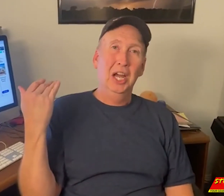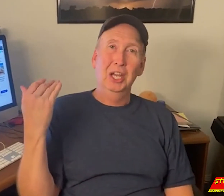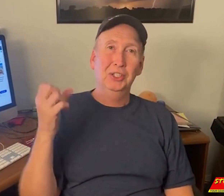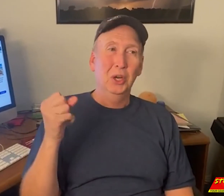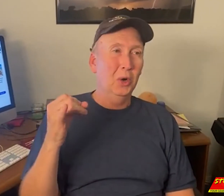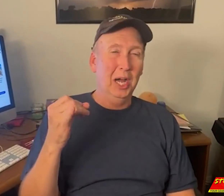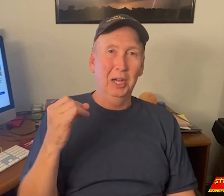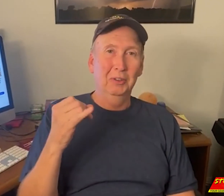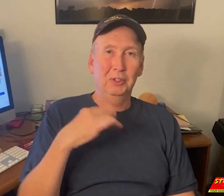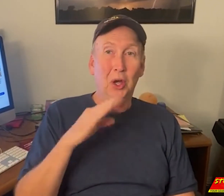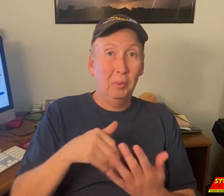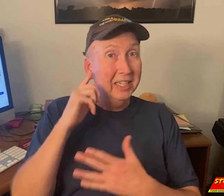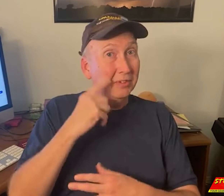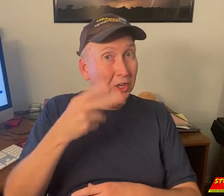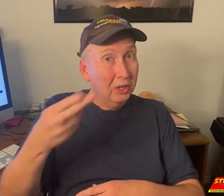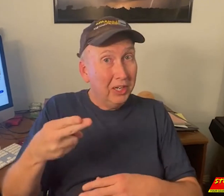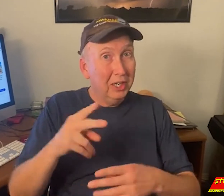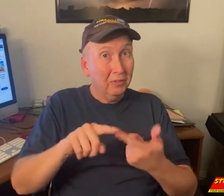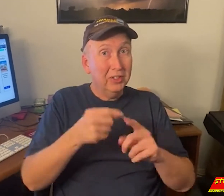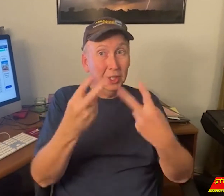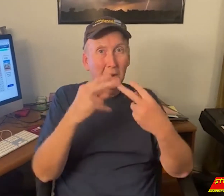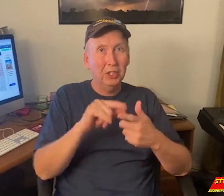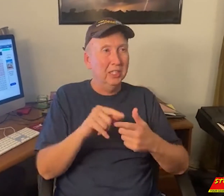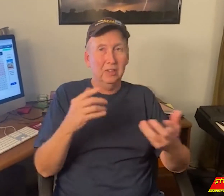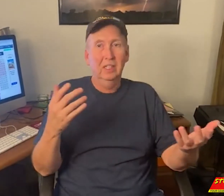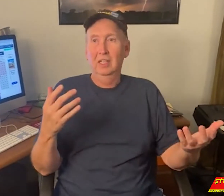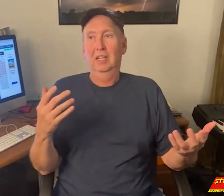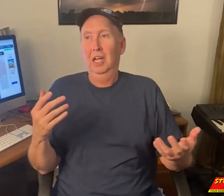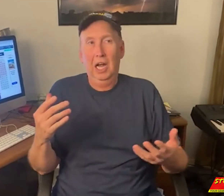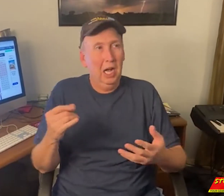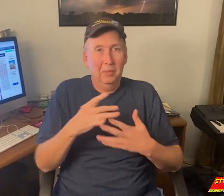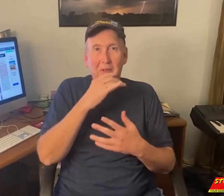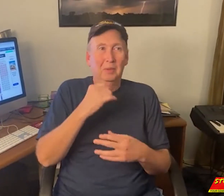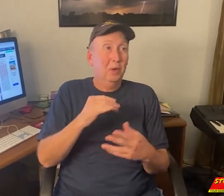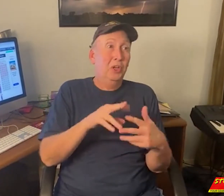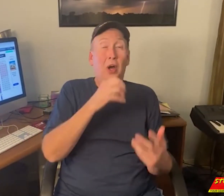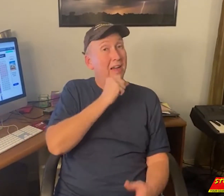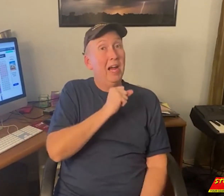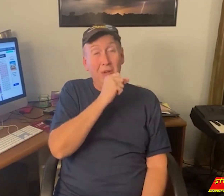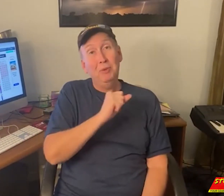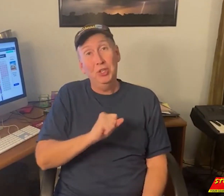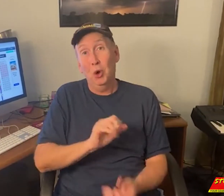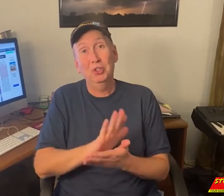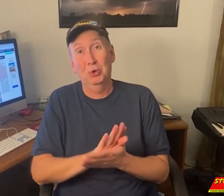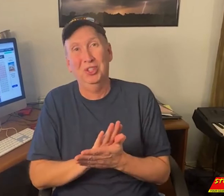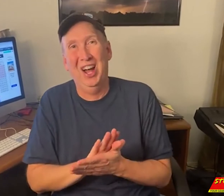So to all my deaf and hard of hearing friends that are watching this, We apologize. Well, no, I'm using old school